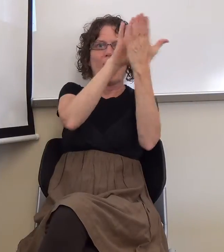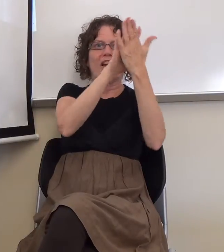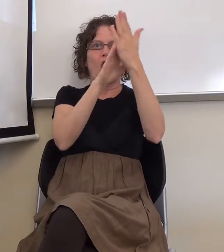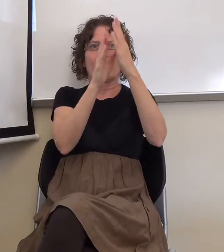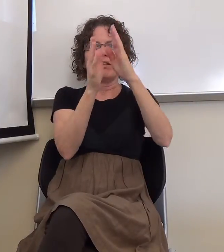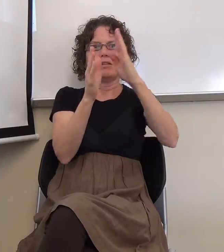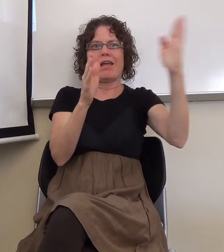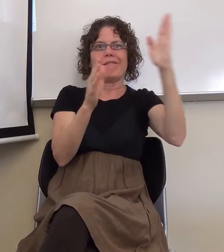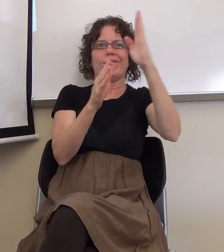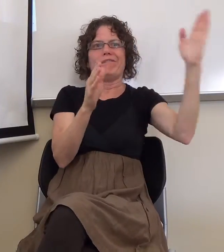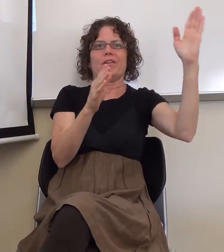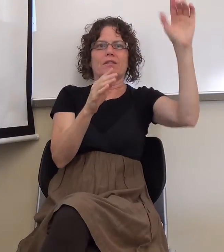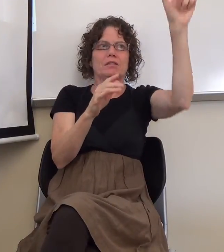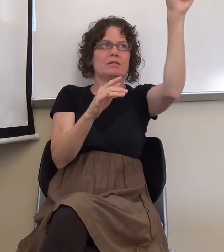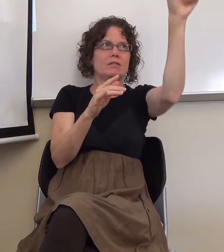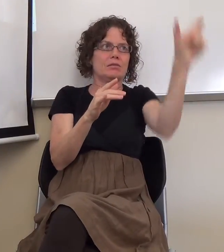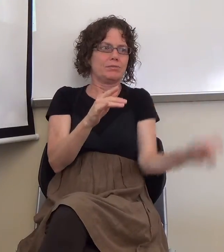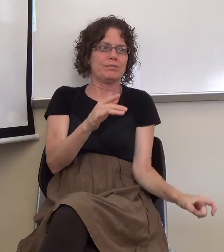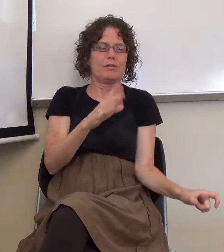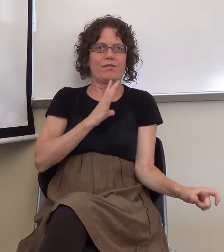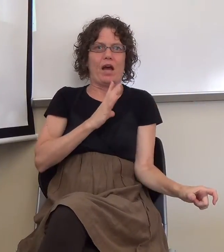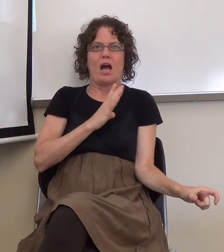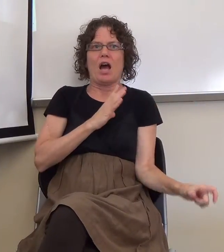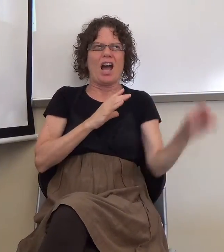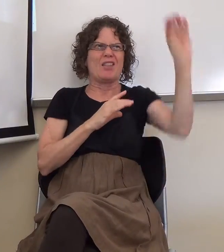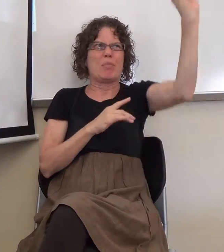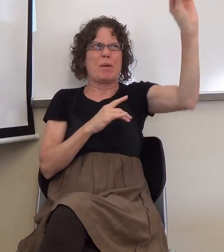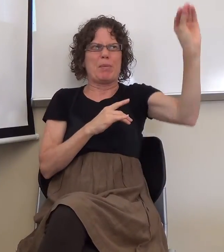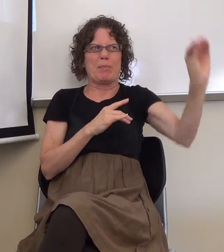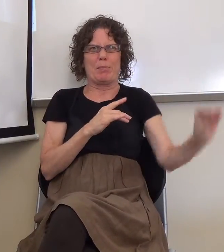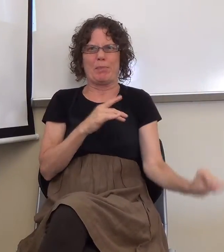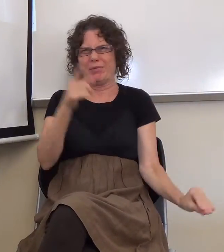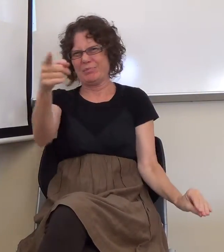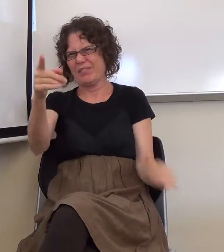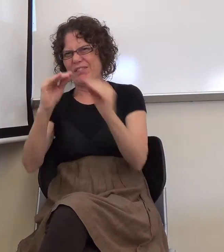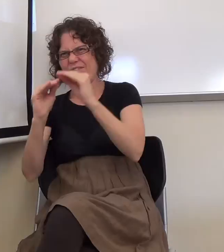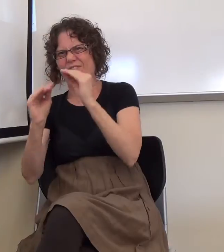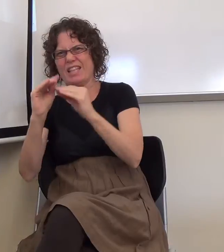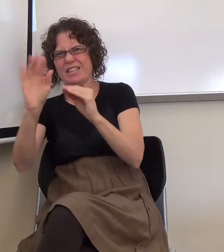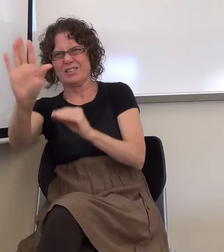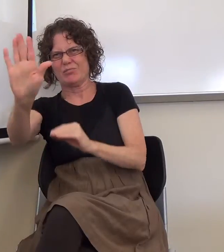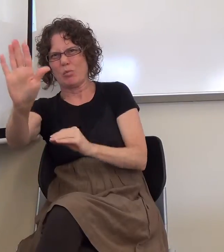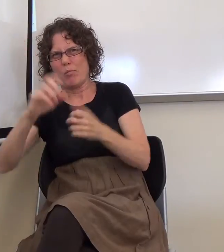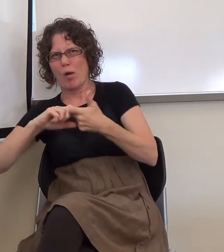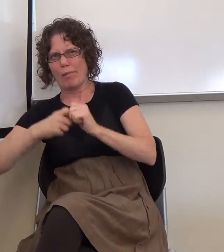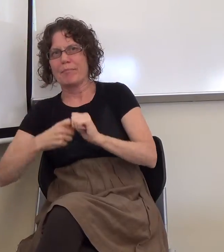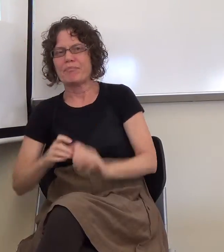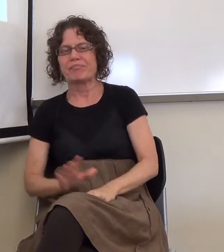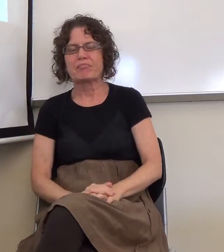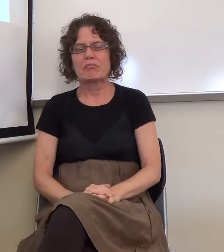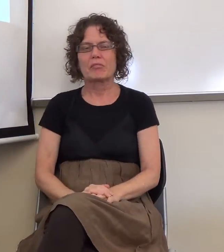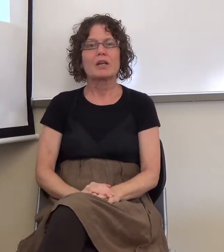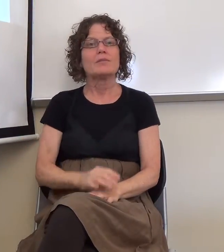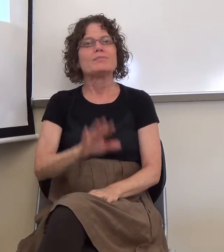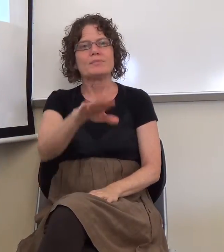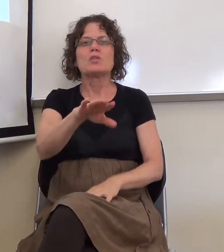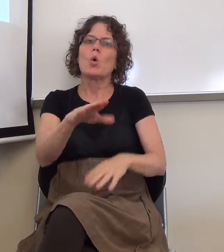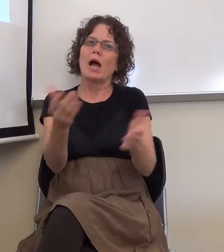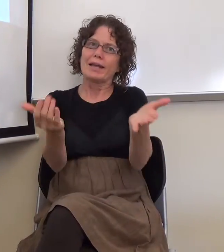it out to the side. Okay. Yeah. So that's another thing. But you know, be sure you're. Again, it